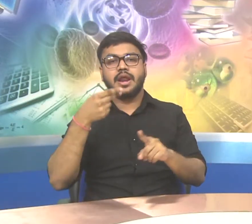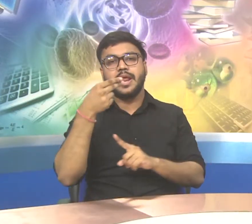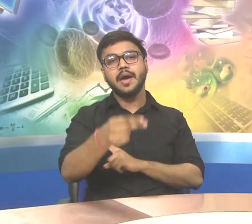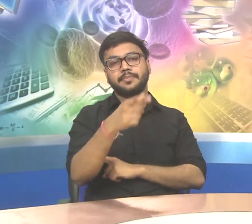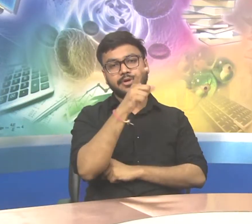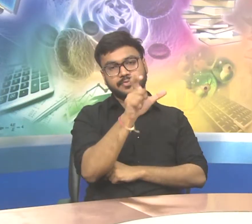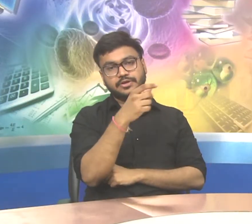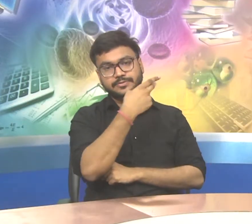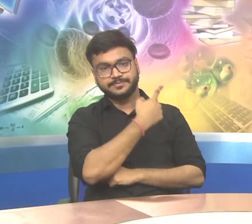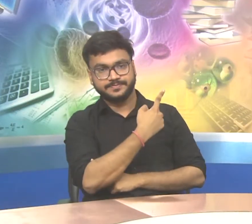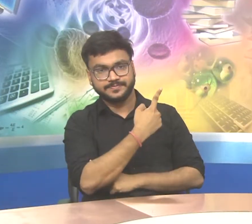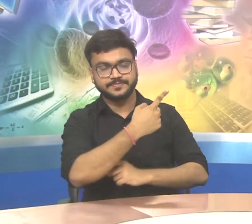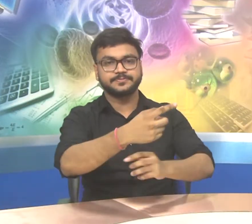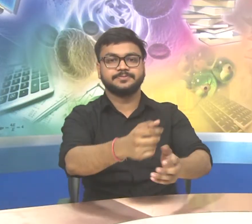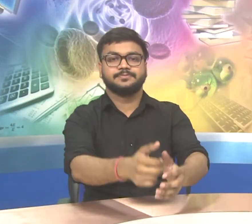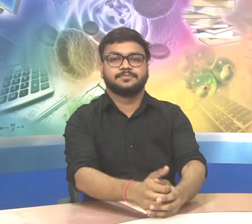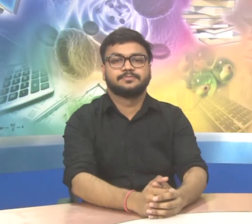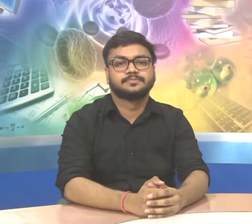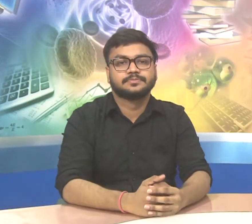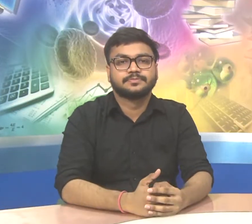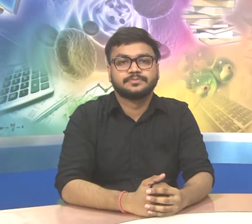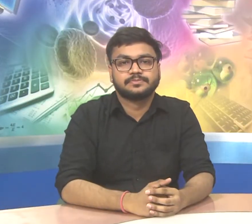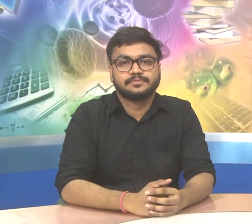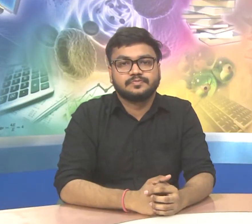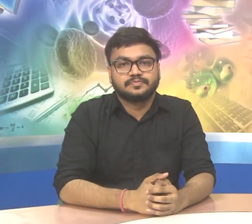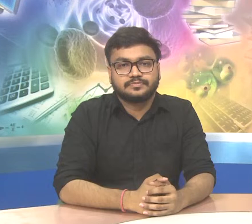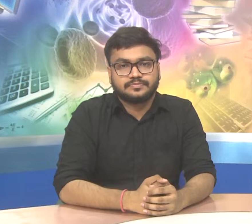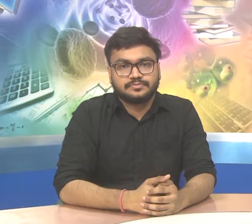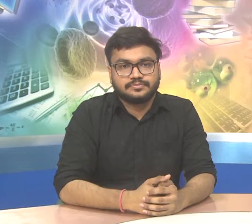homes and etc.